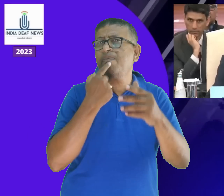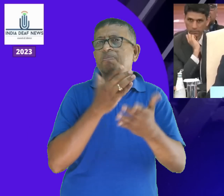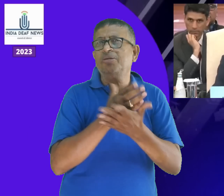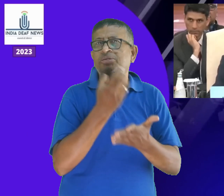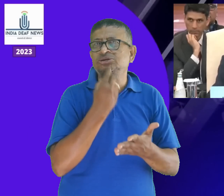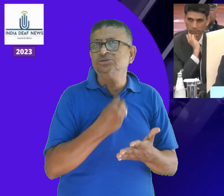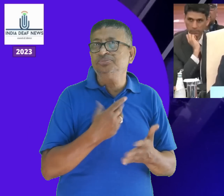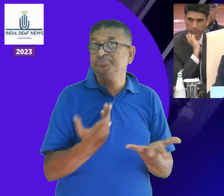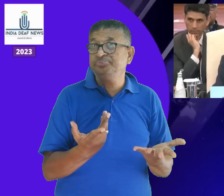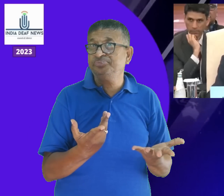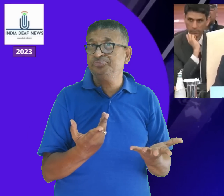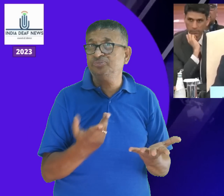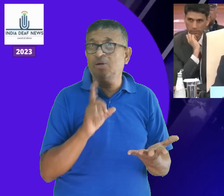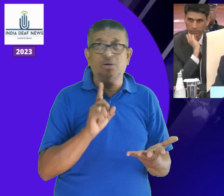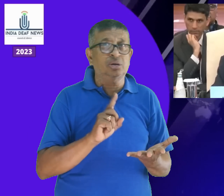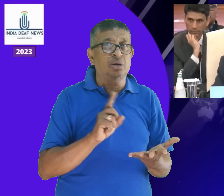expanding.